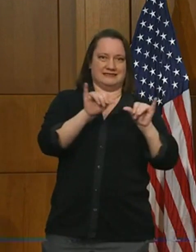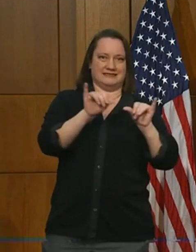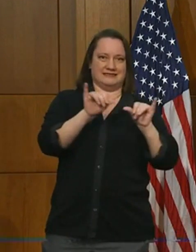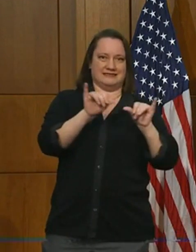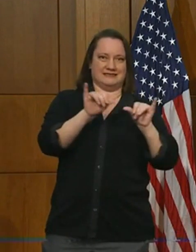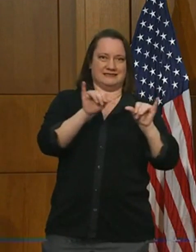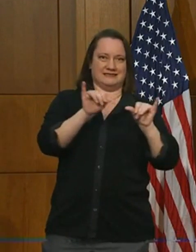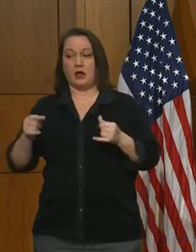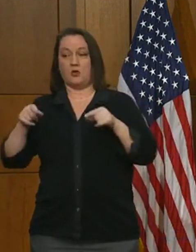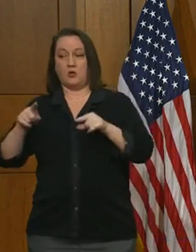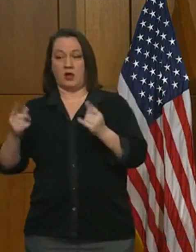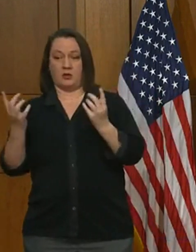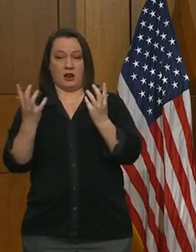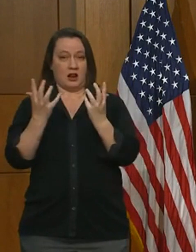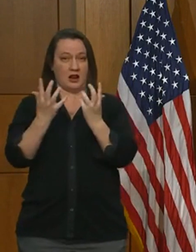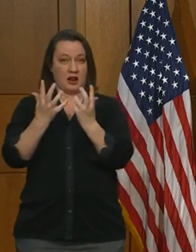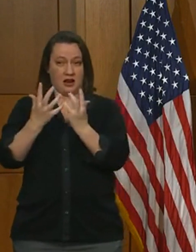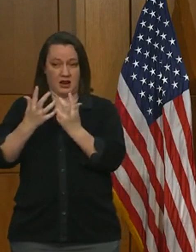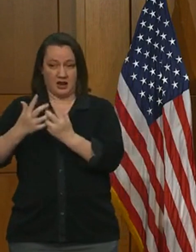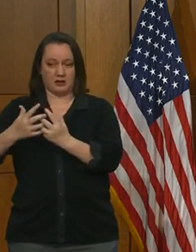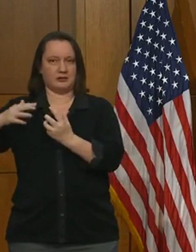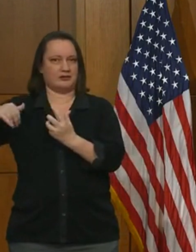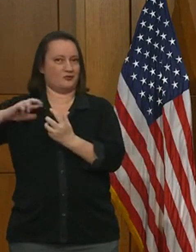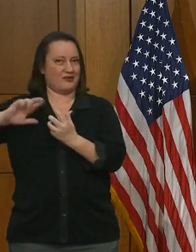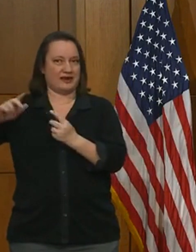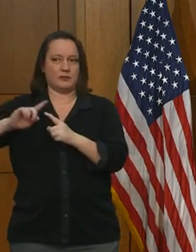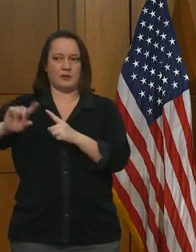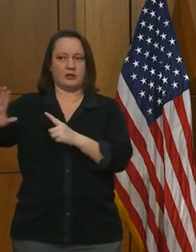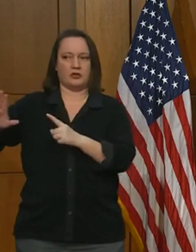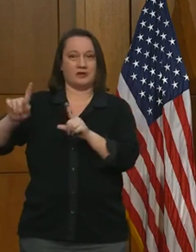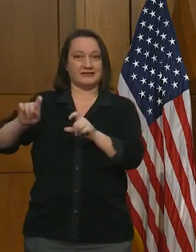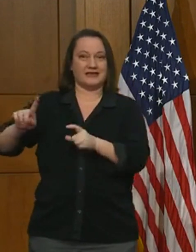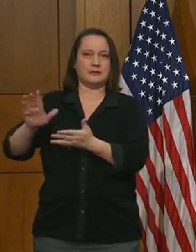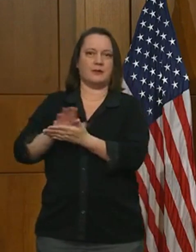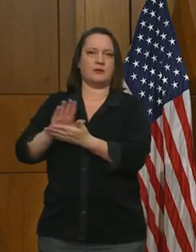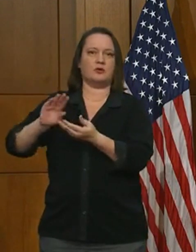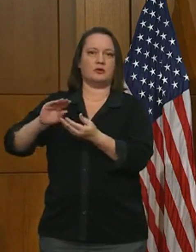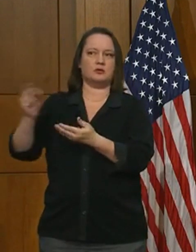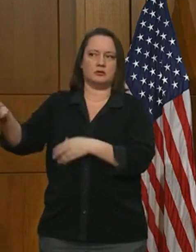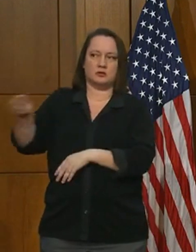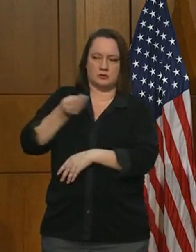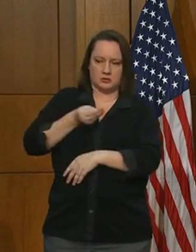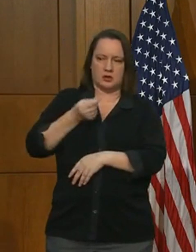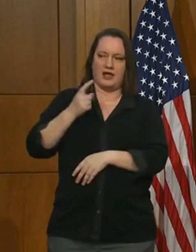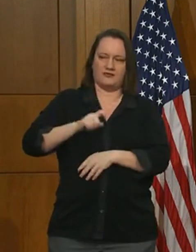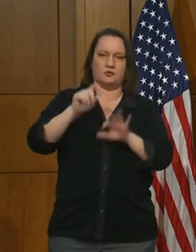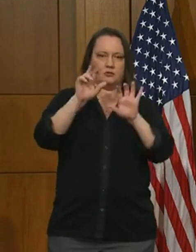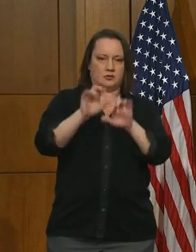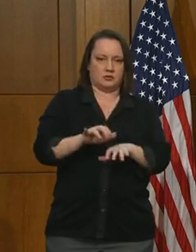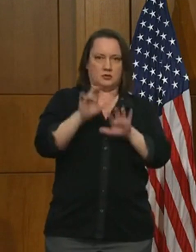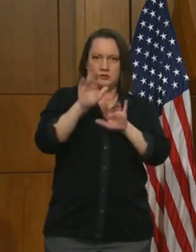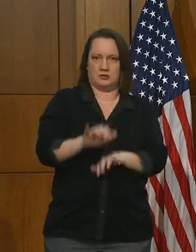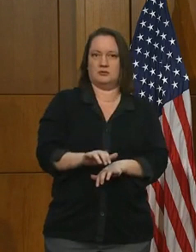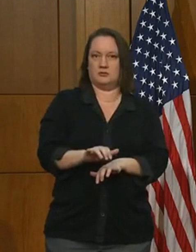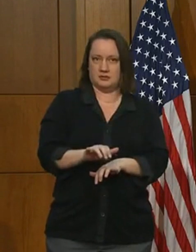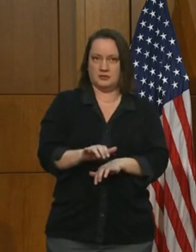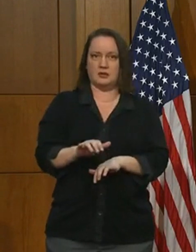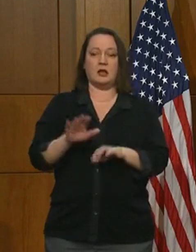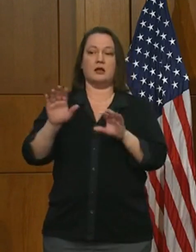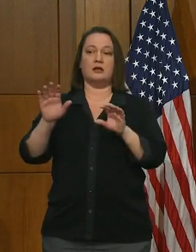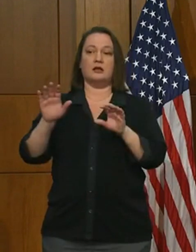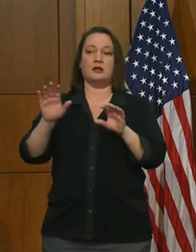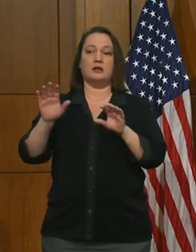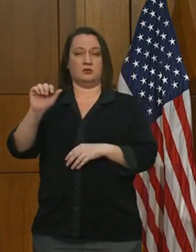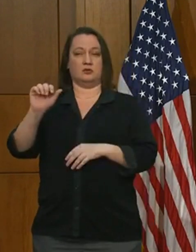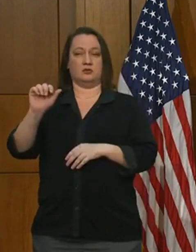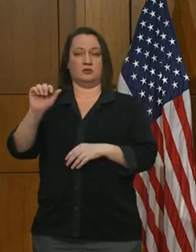So I think we've had days where we probably are at that 10,000. Is that a magic number? Absolutely not. The magic number will be when we